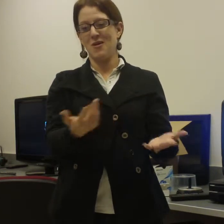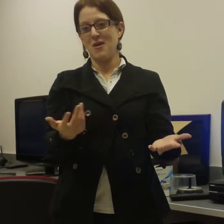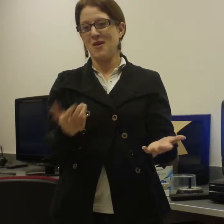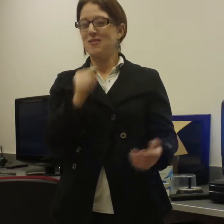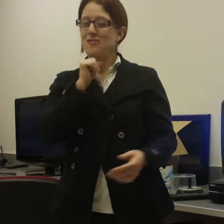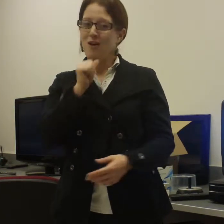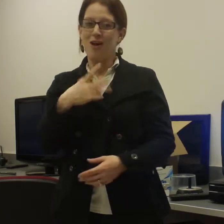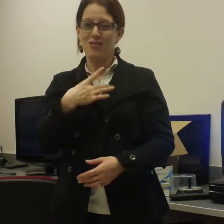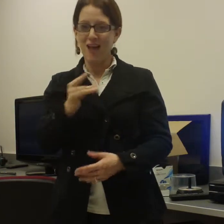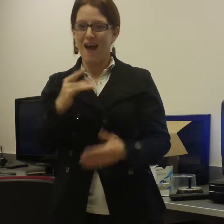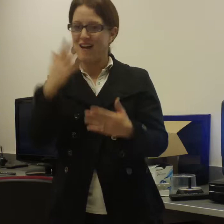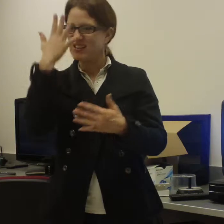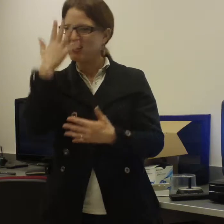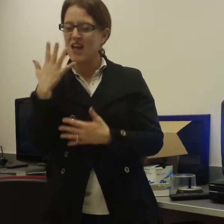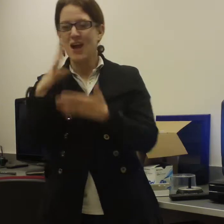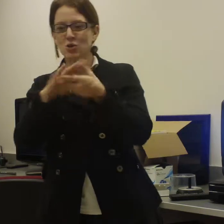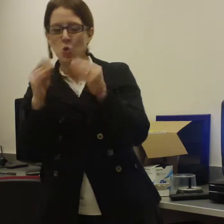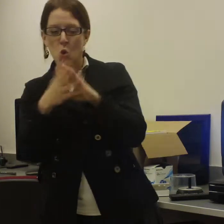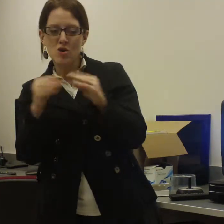if you just turn your next page.